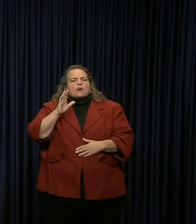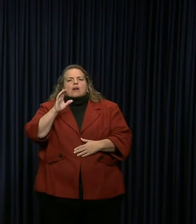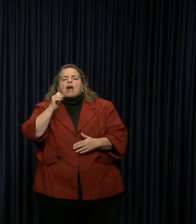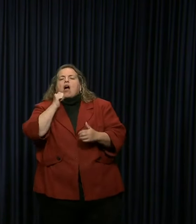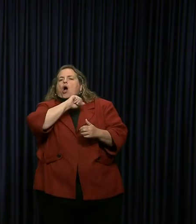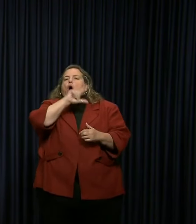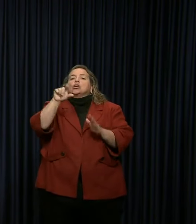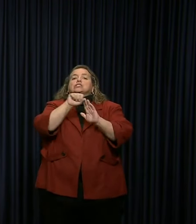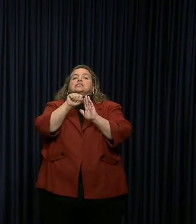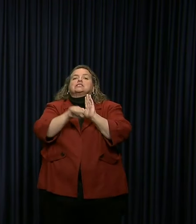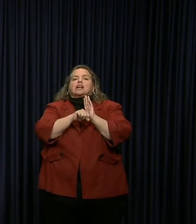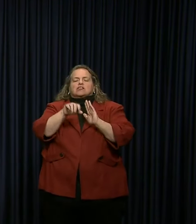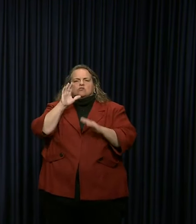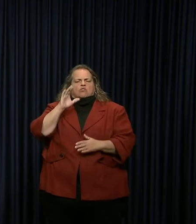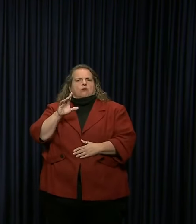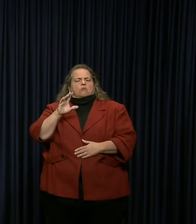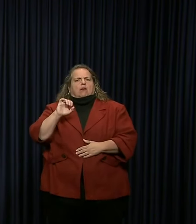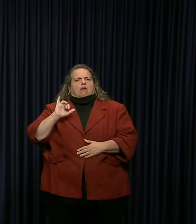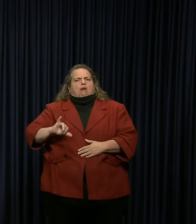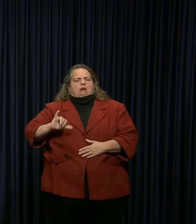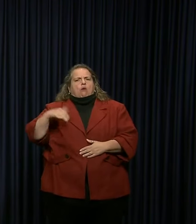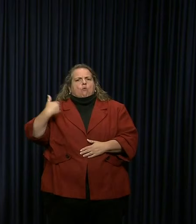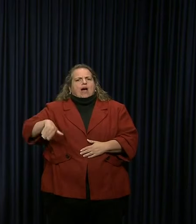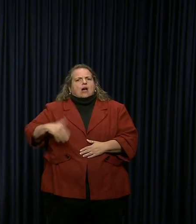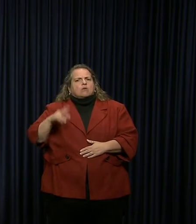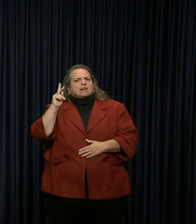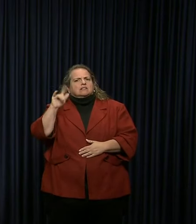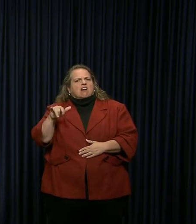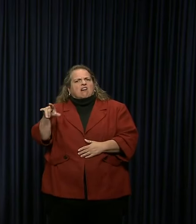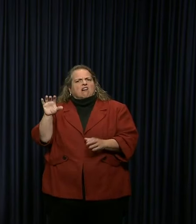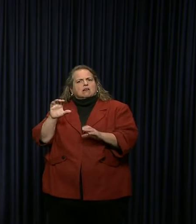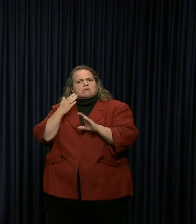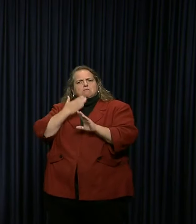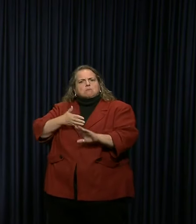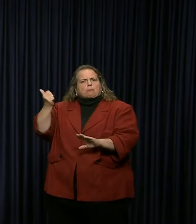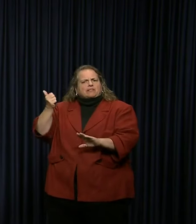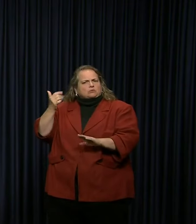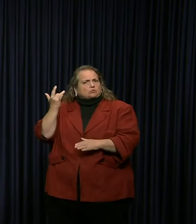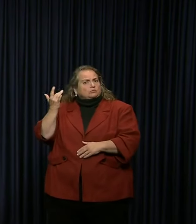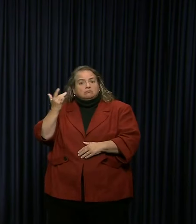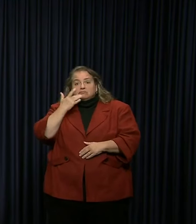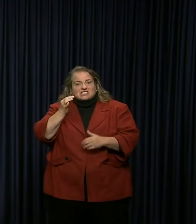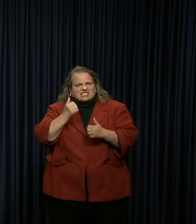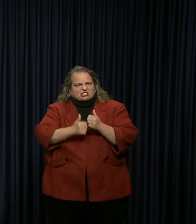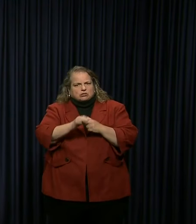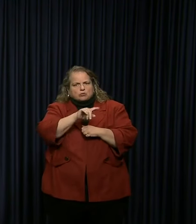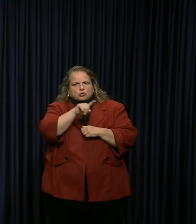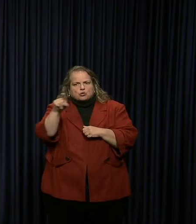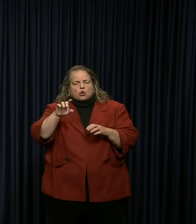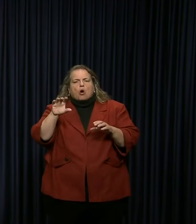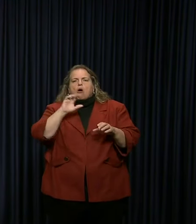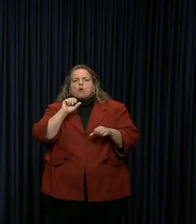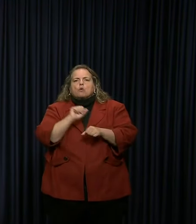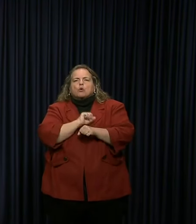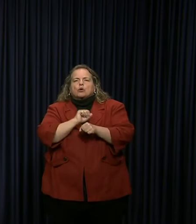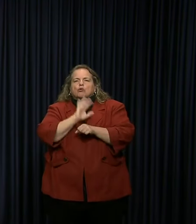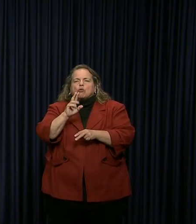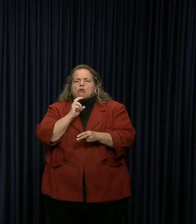other state in this country, because each and every one of you out there is working your